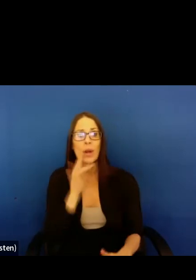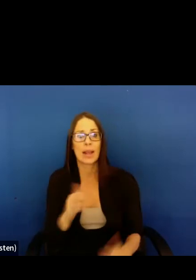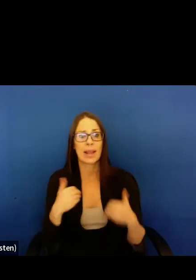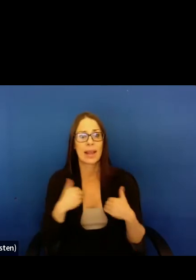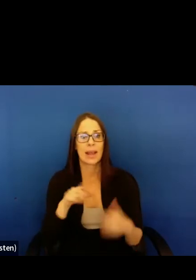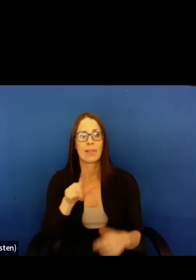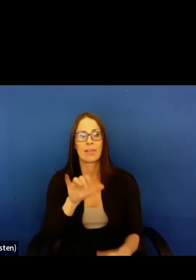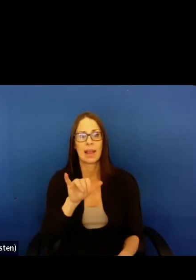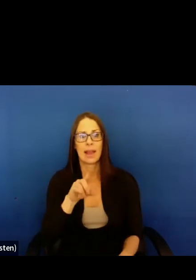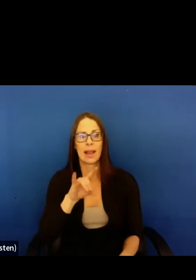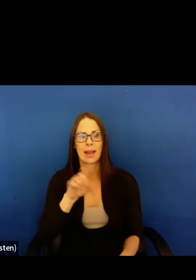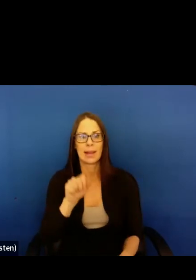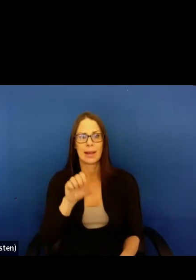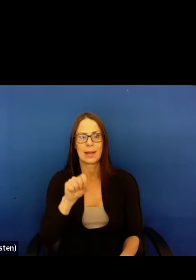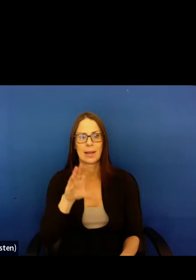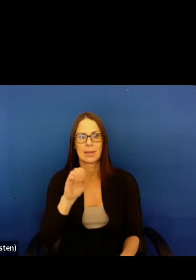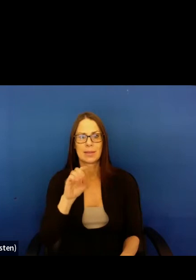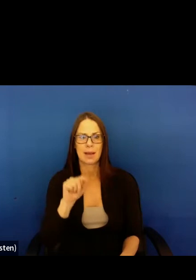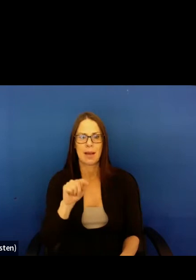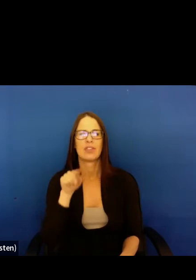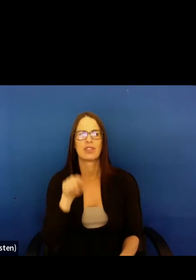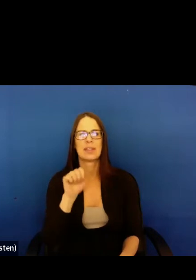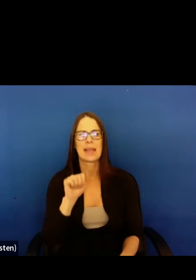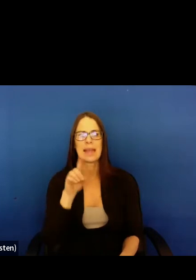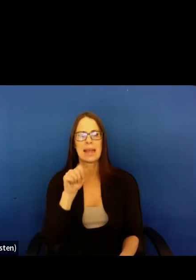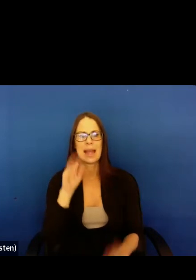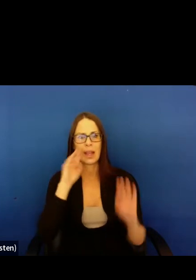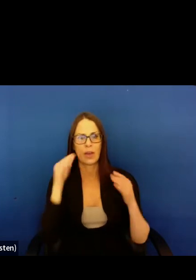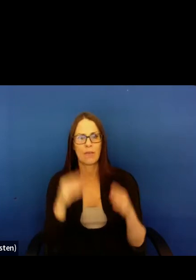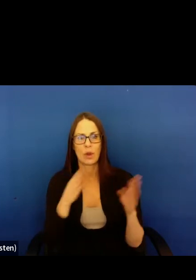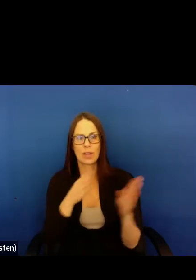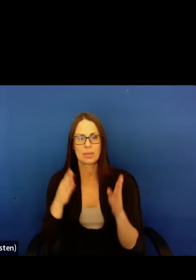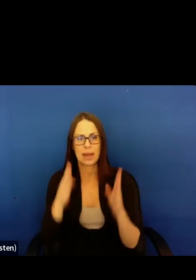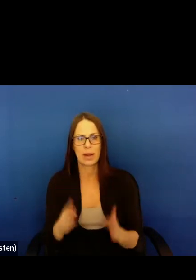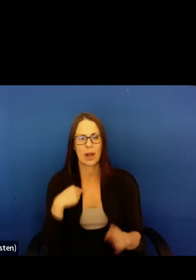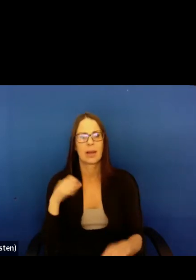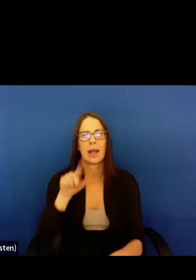our ADA focused planner. I'm going to give her email out right now, which is